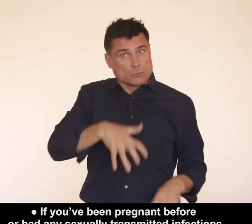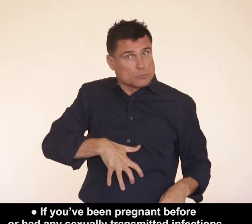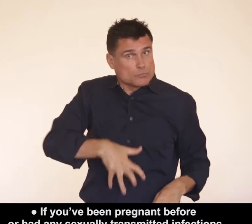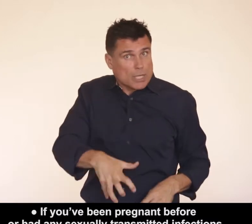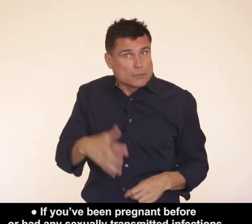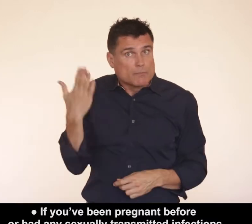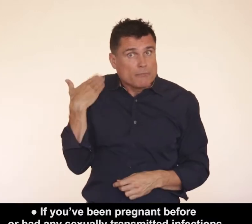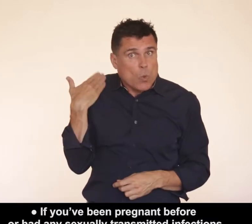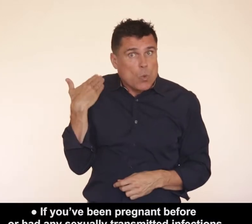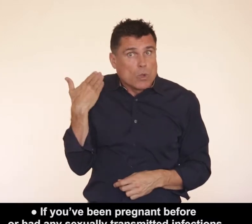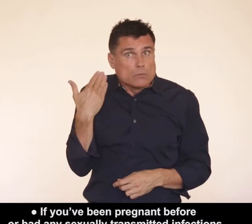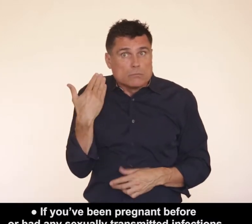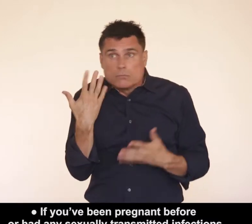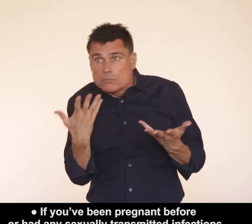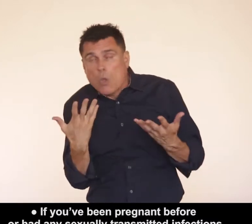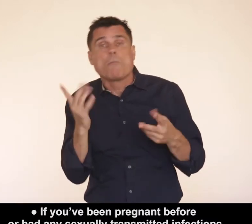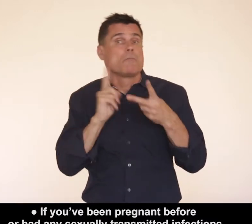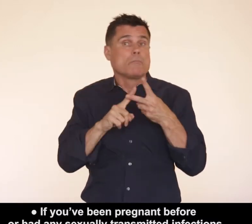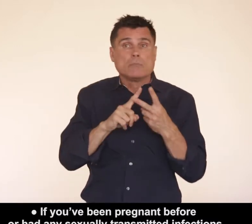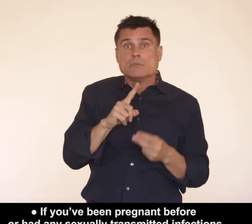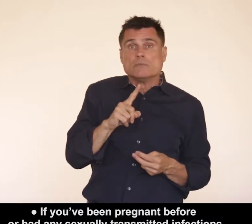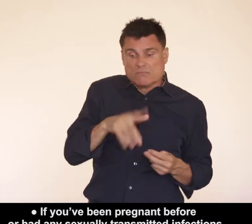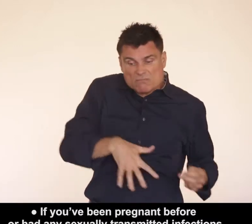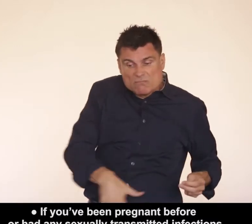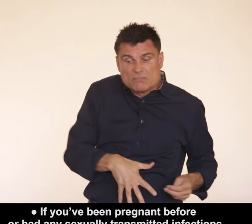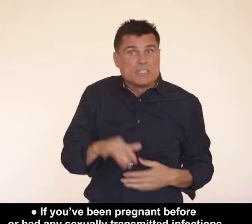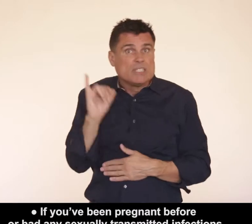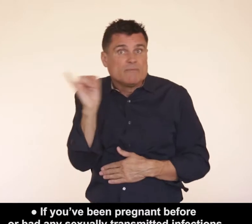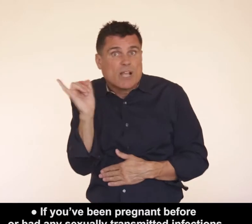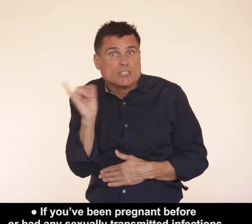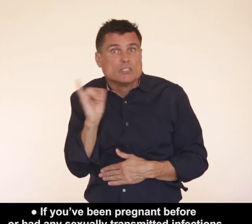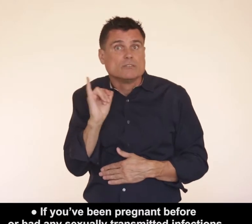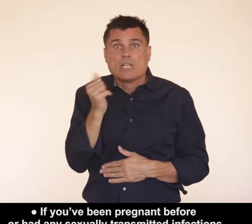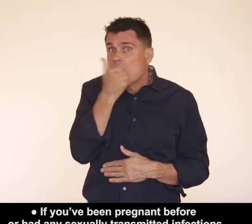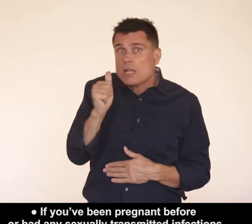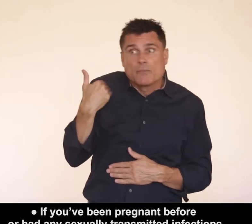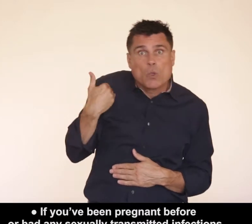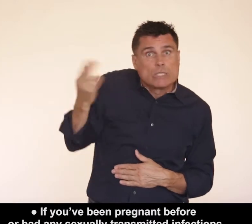If you've been pregnant before or had any sexually transmitted infections.